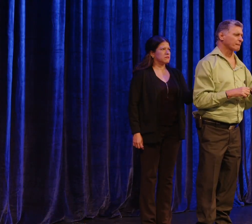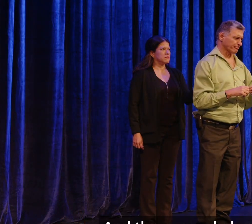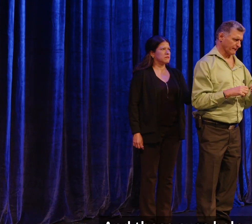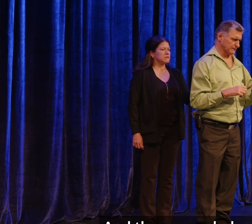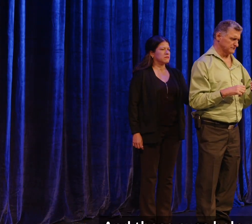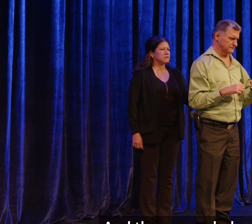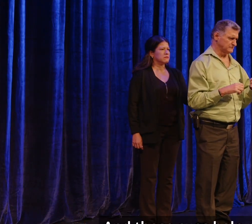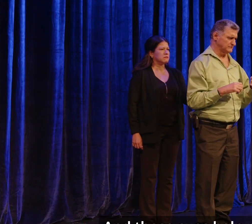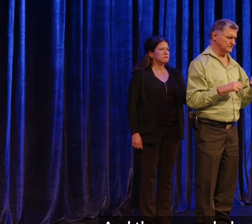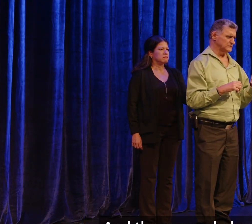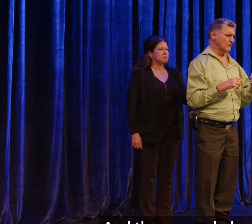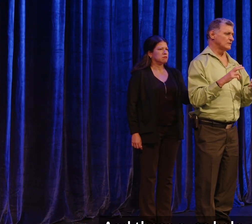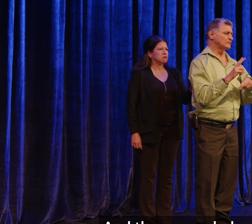And those cues help me.